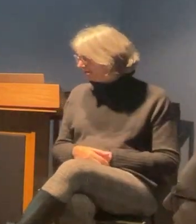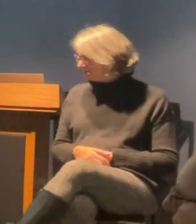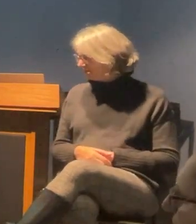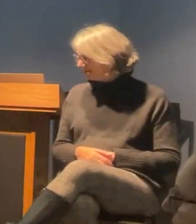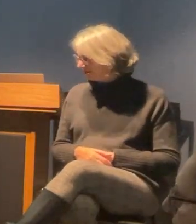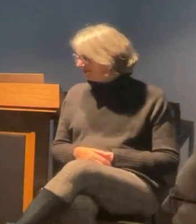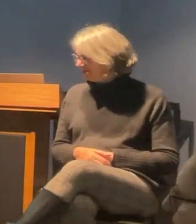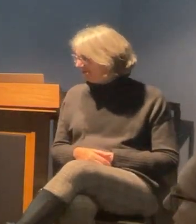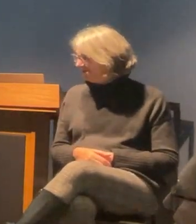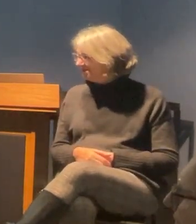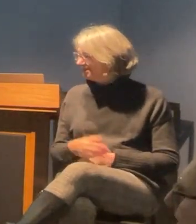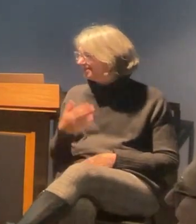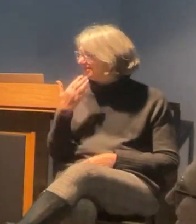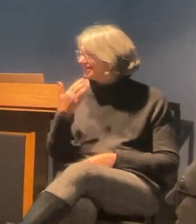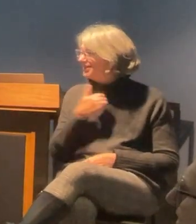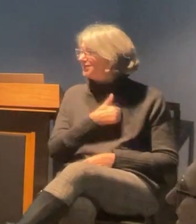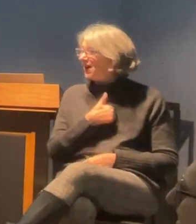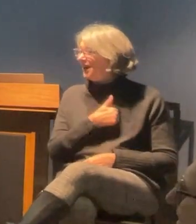Thank you, Ella. Sorry.